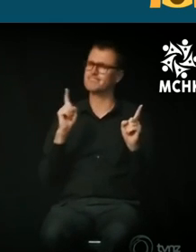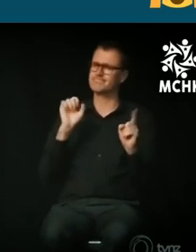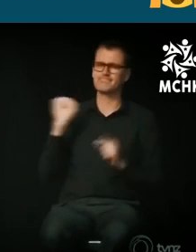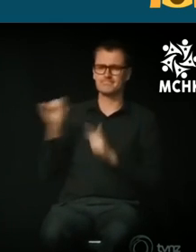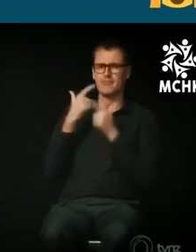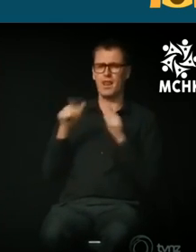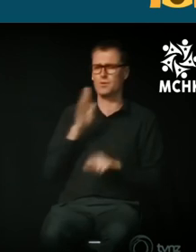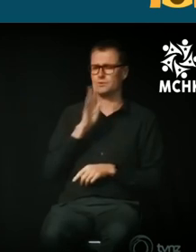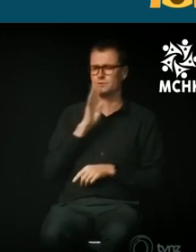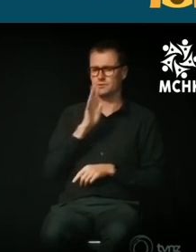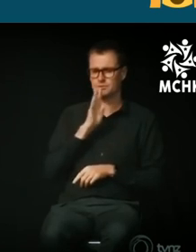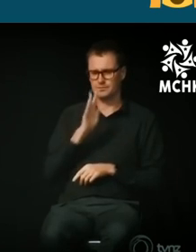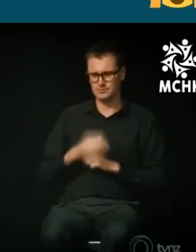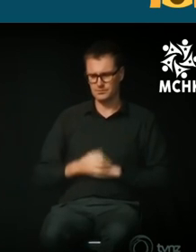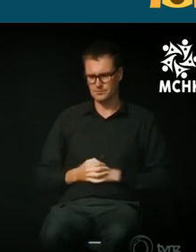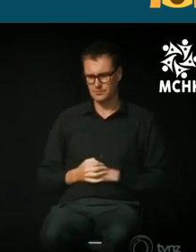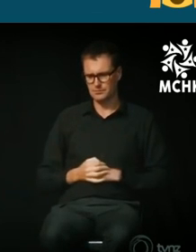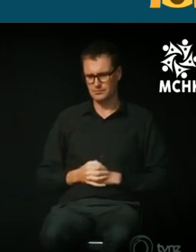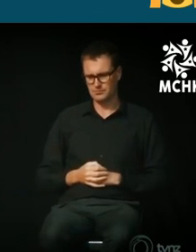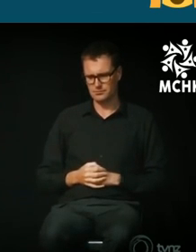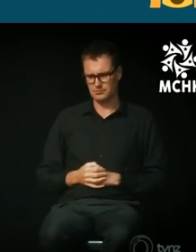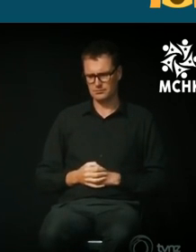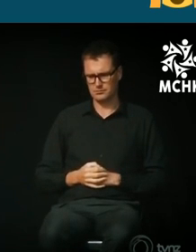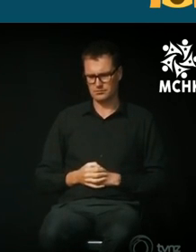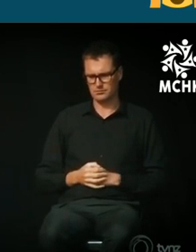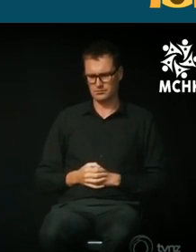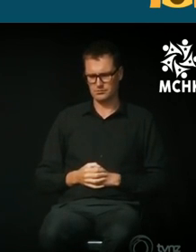Bismillahir Rahmanir Rahim, Ya